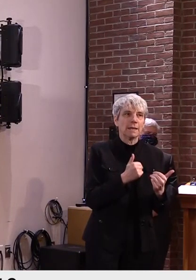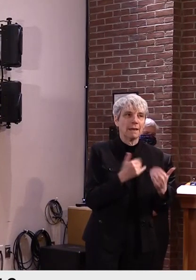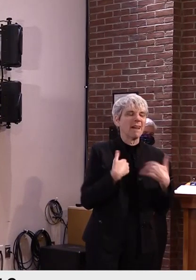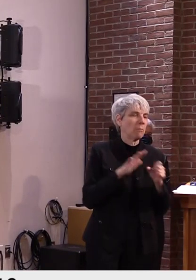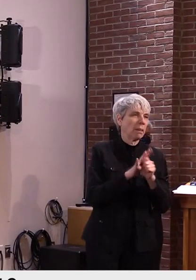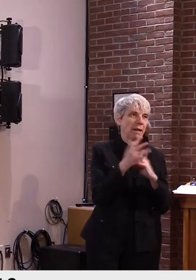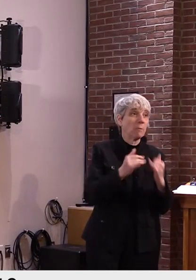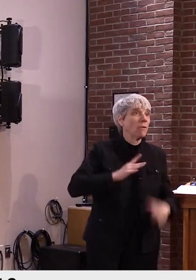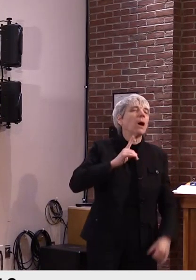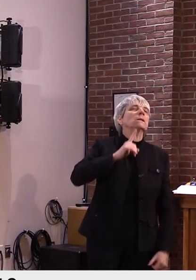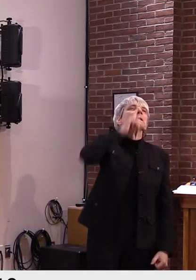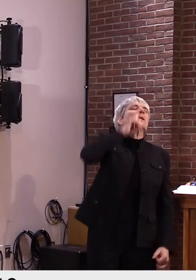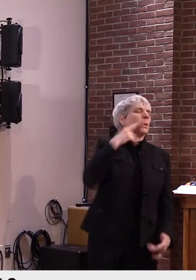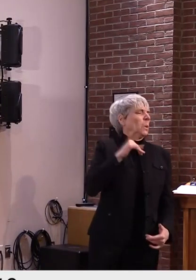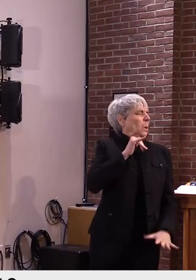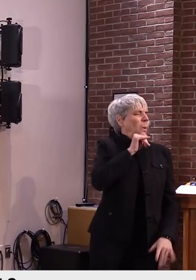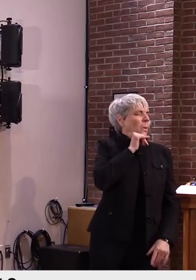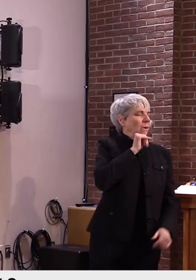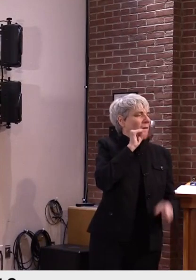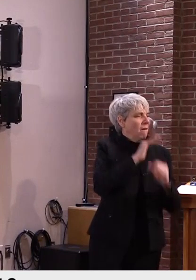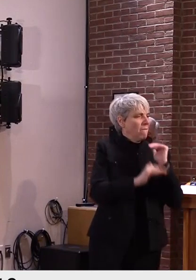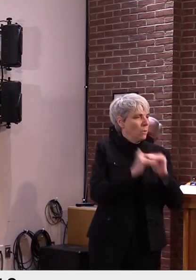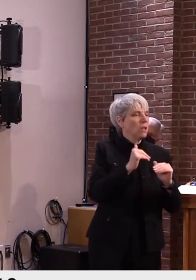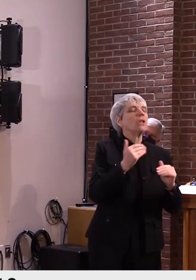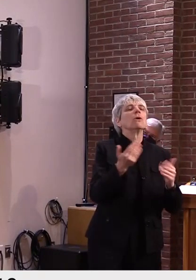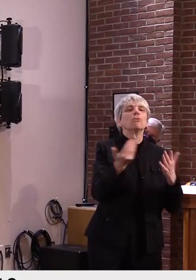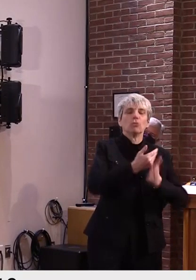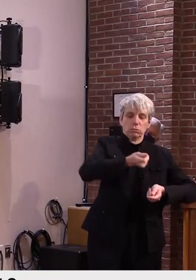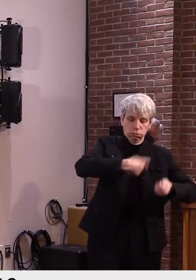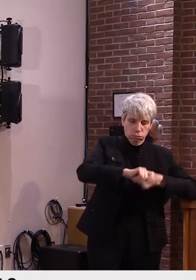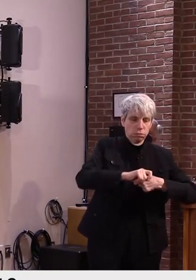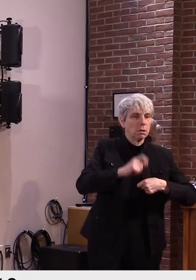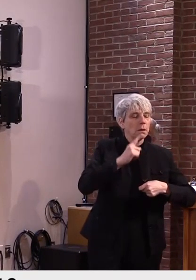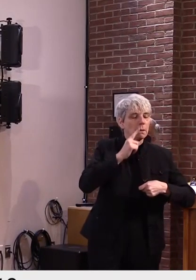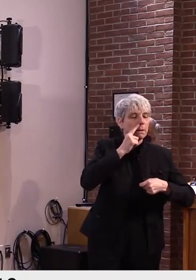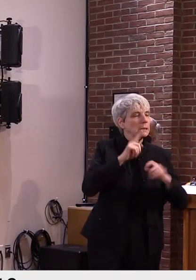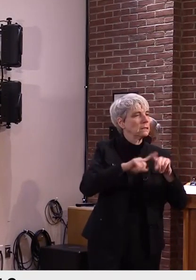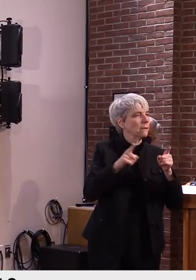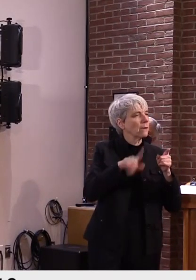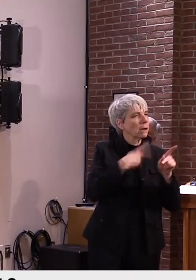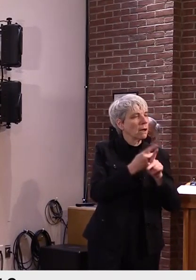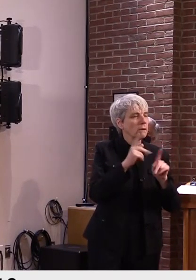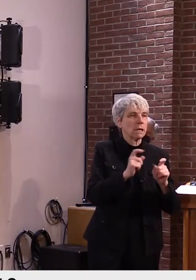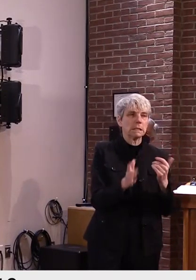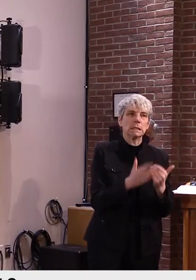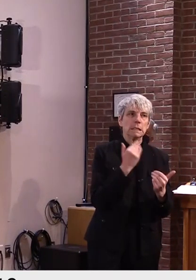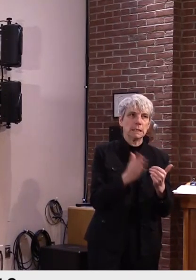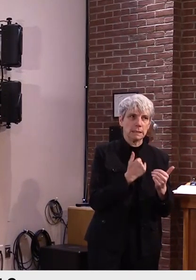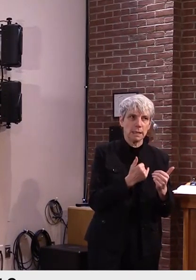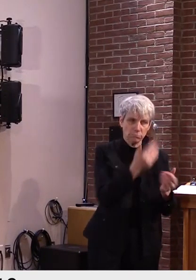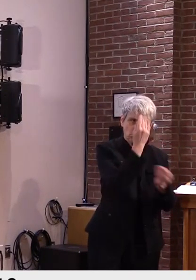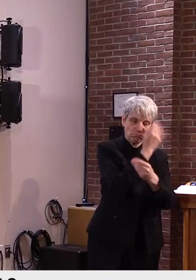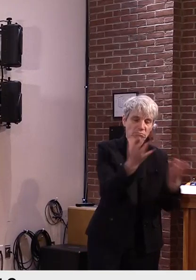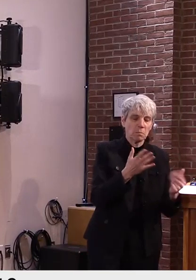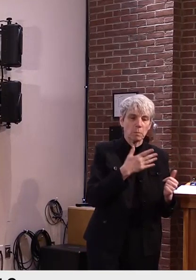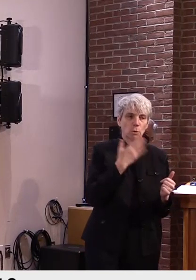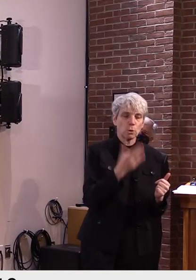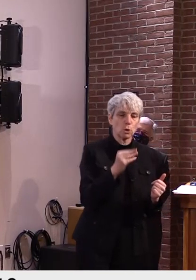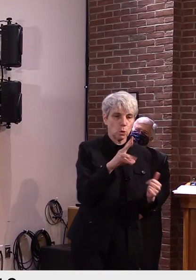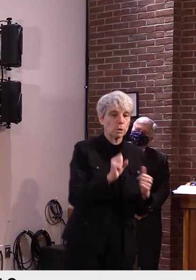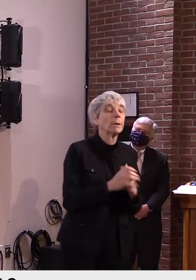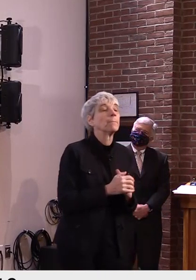but important point for schools and families. It's a reminder that people may have the virus and not yet know it. You